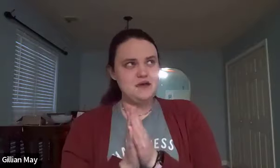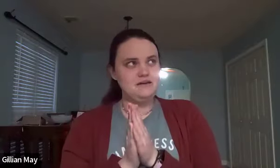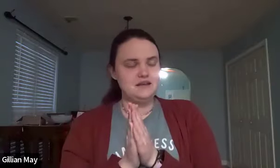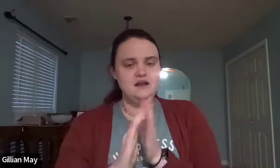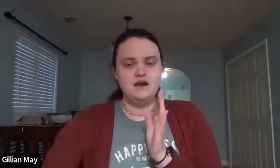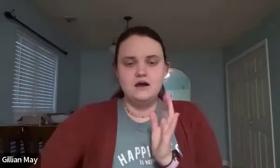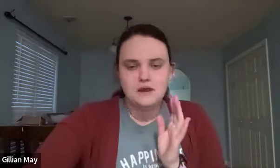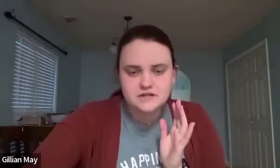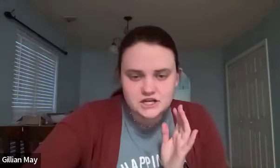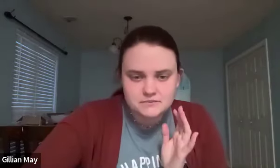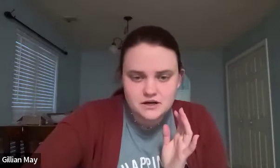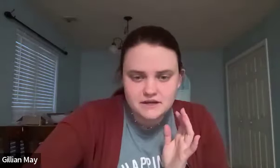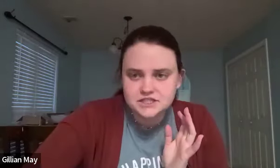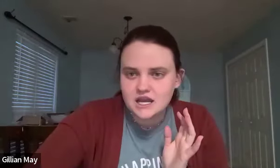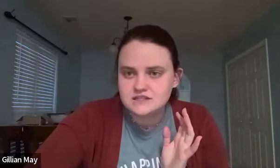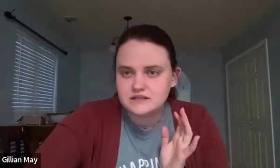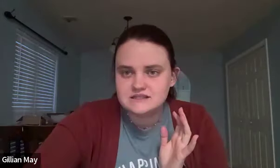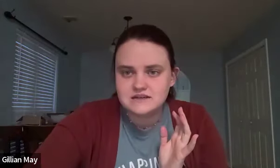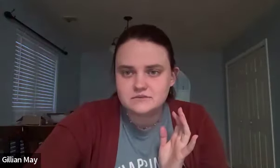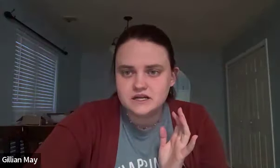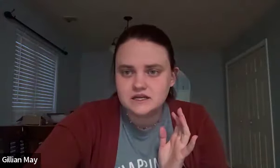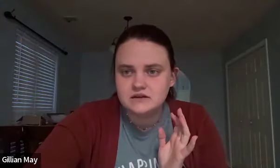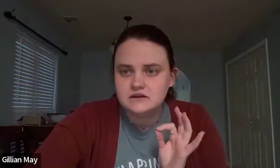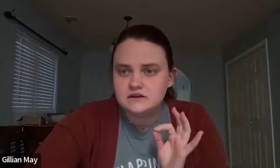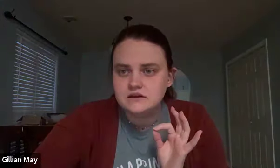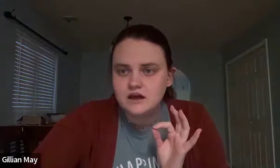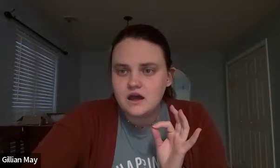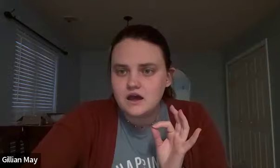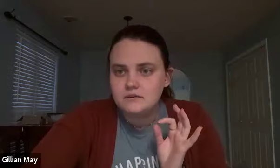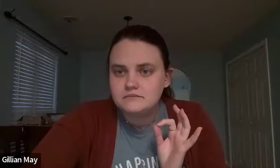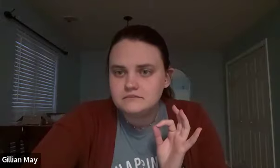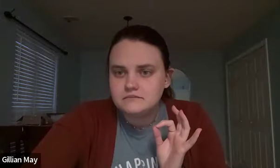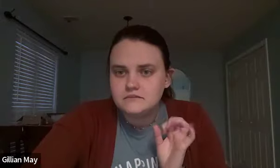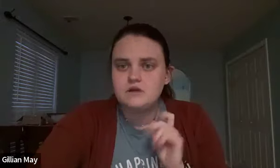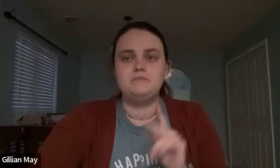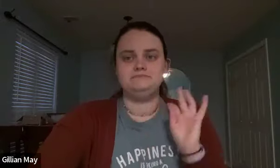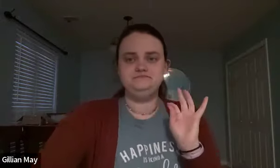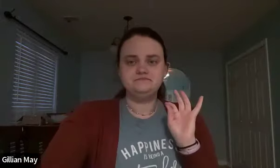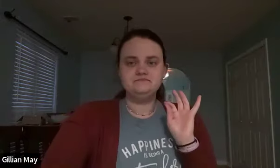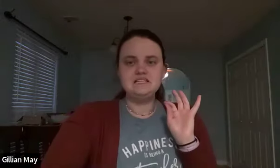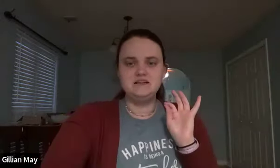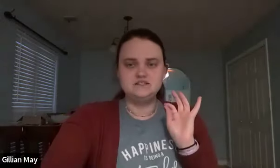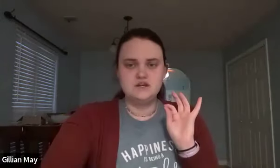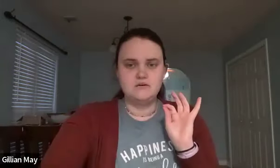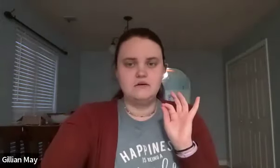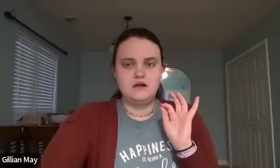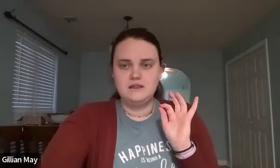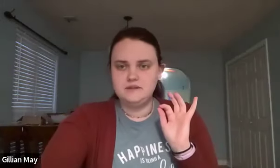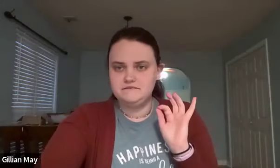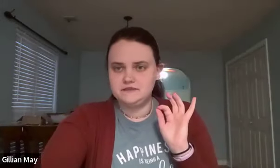about it. I'm gonna try to put up my chat so I can see everybody. Okay. So let me fix